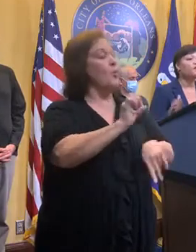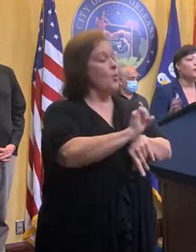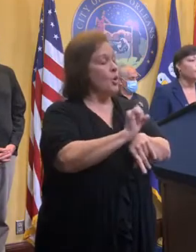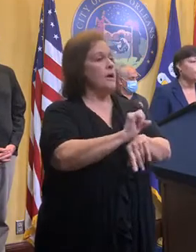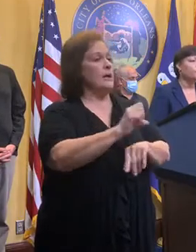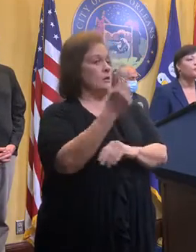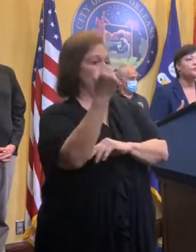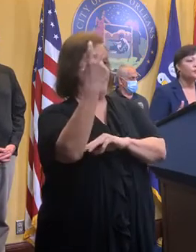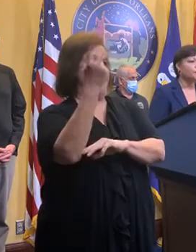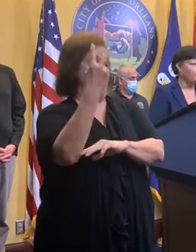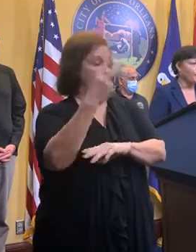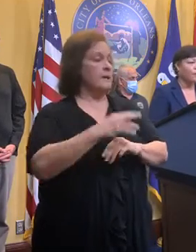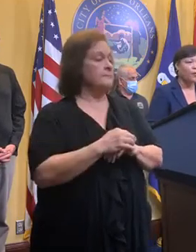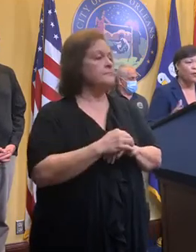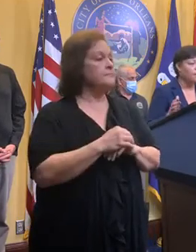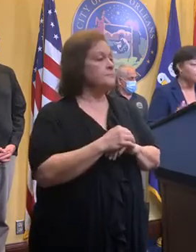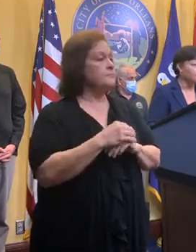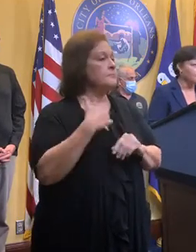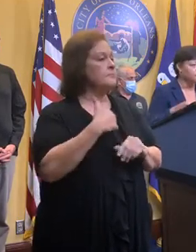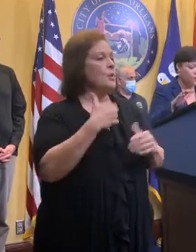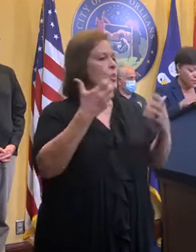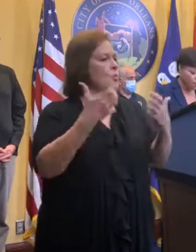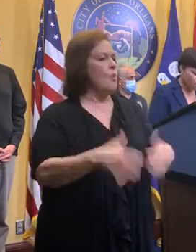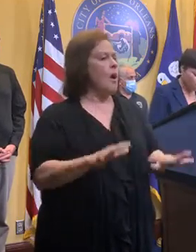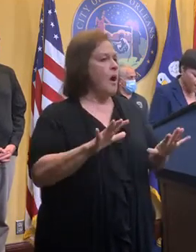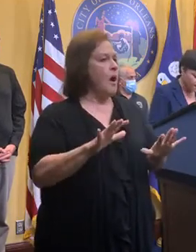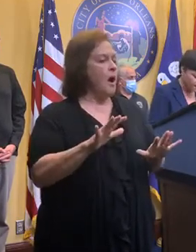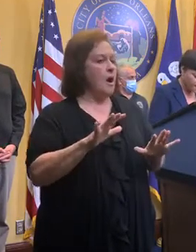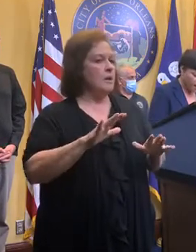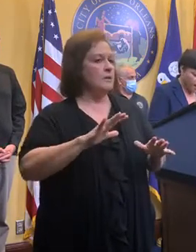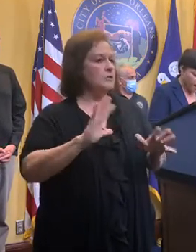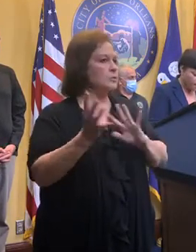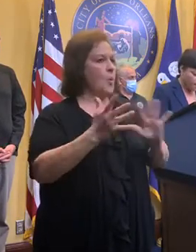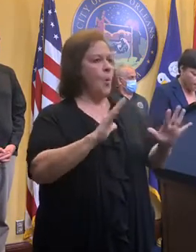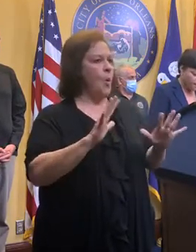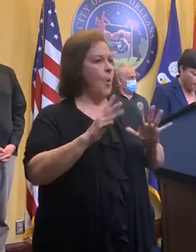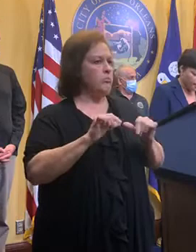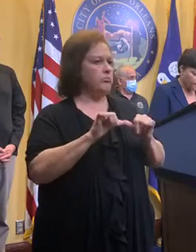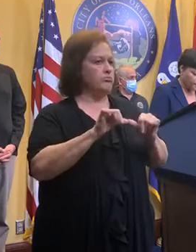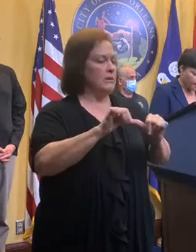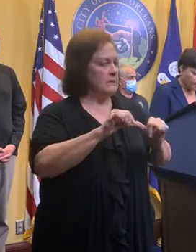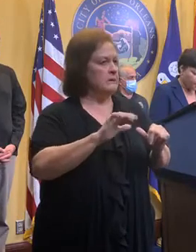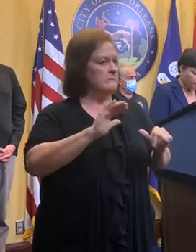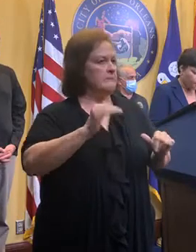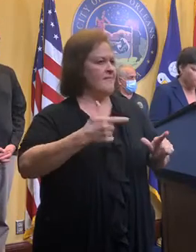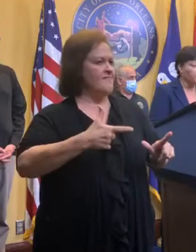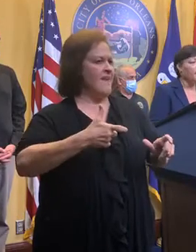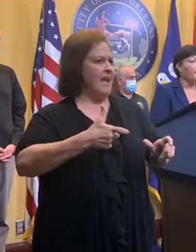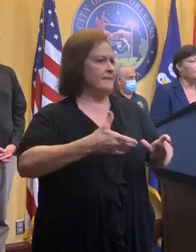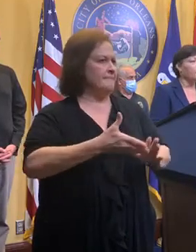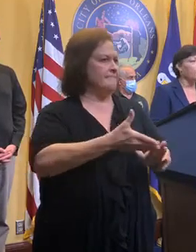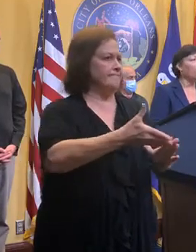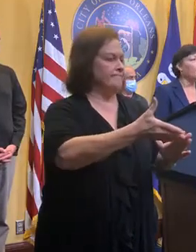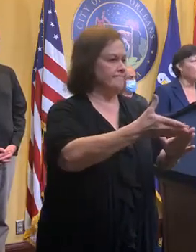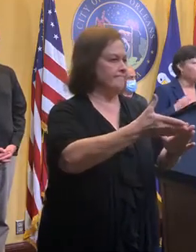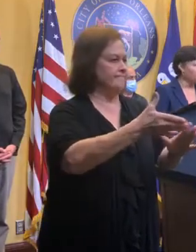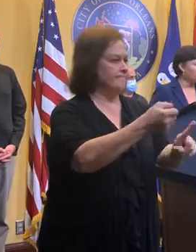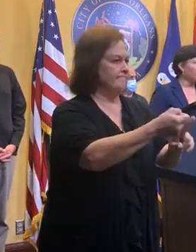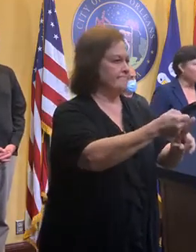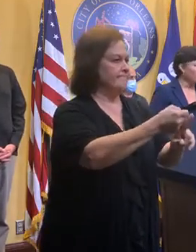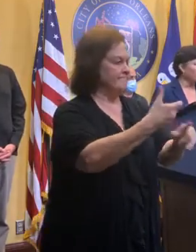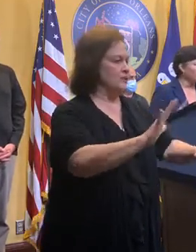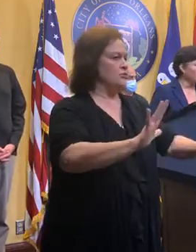be moving very quickly, which is a good thing. We don't want it to sit, rest over us, but we're looking at